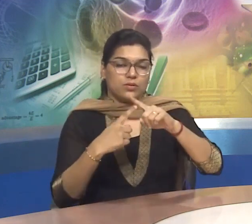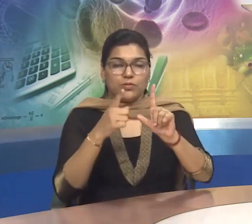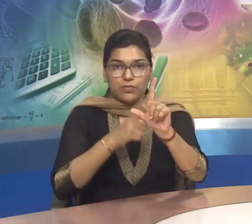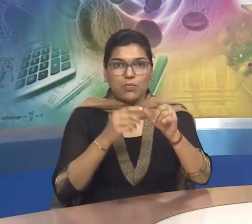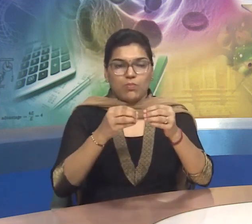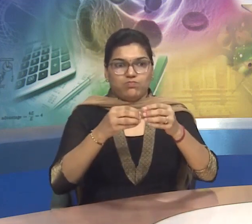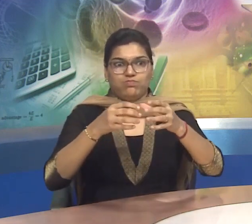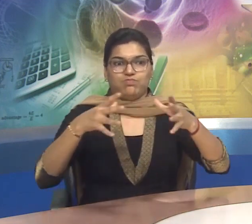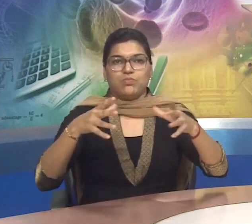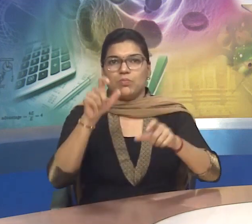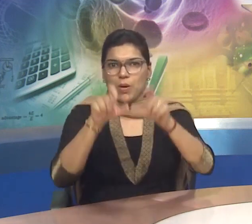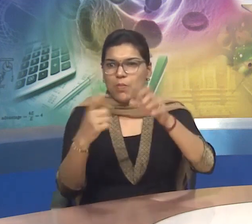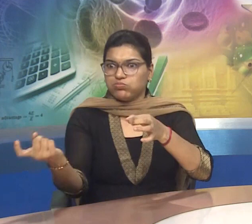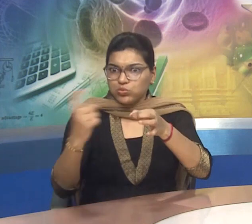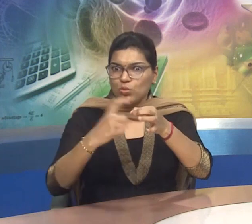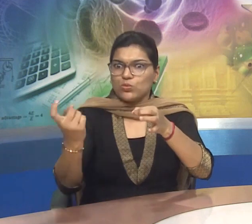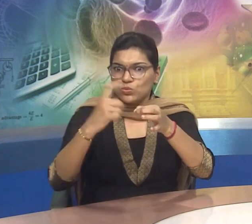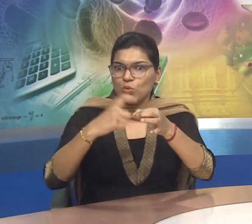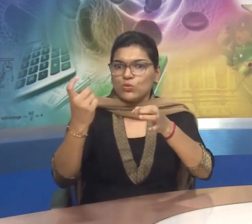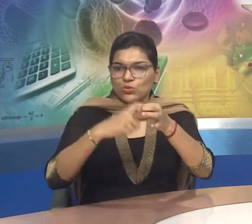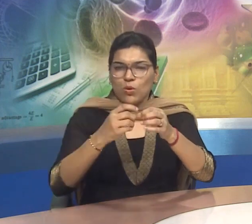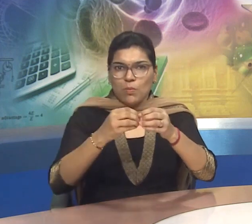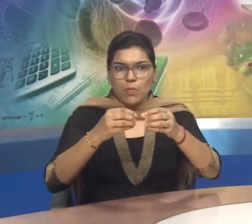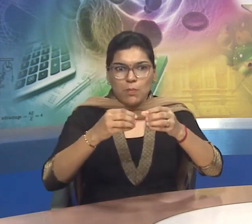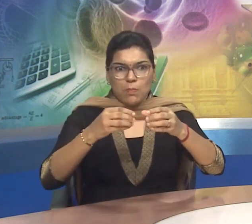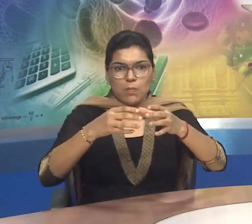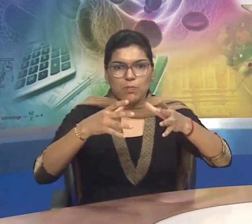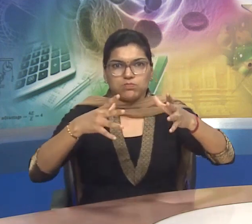means people when joining a group and the number of people increases,